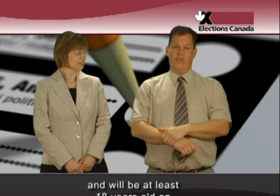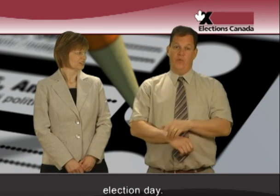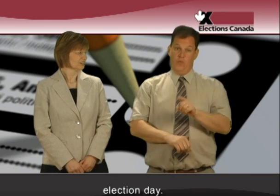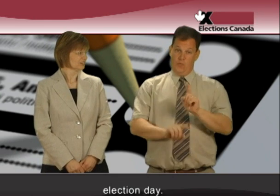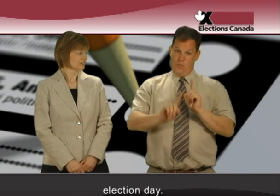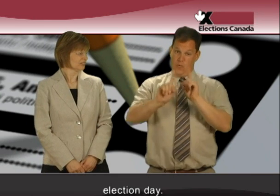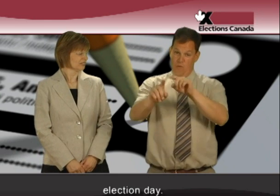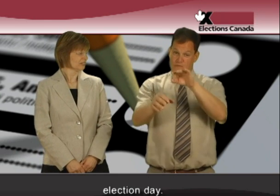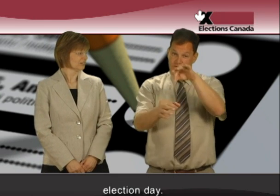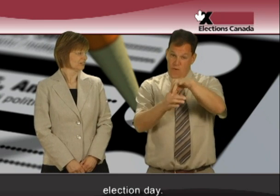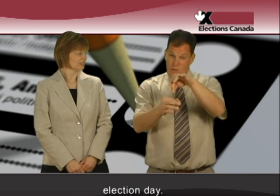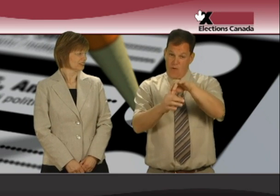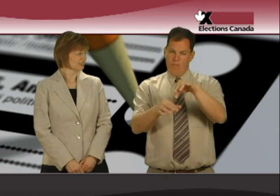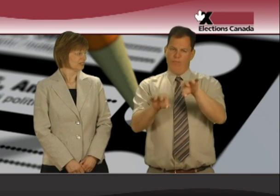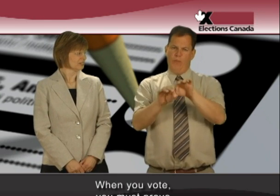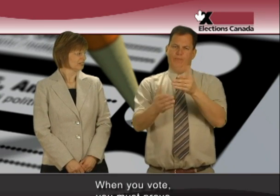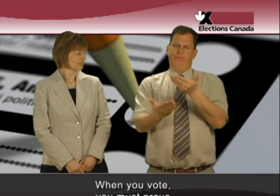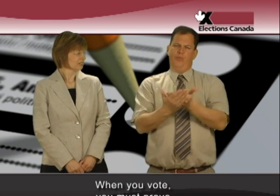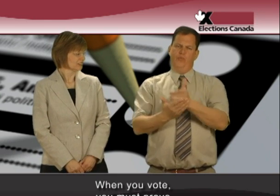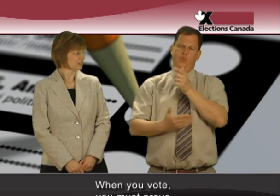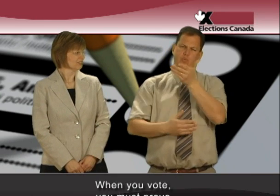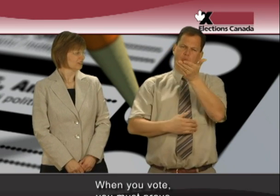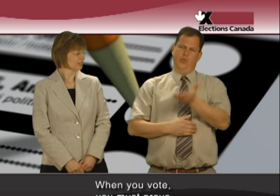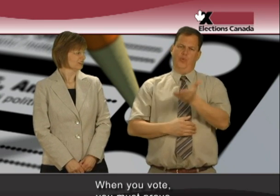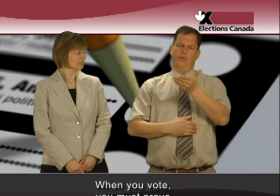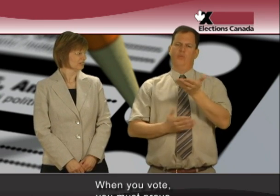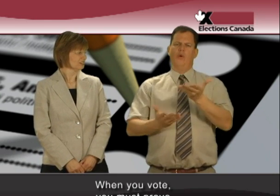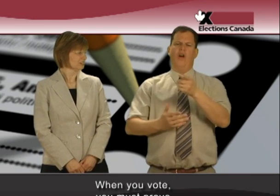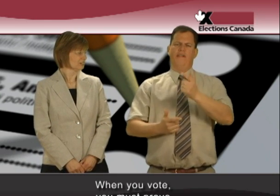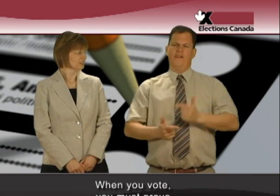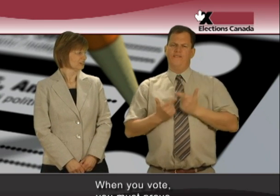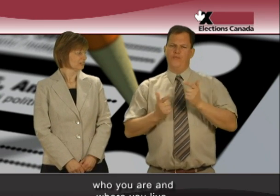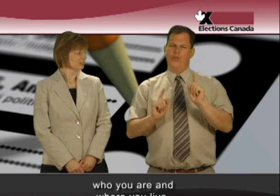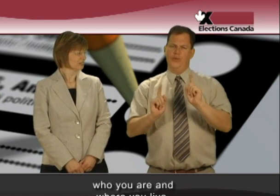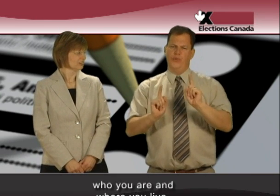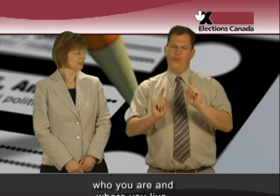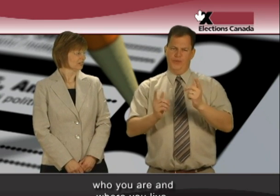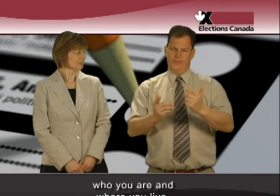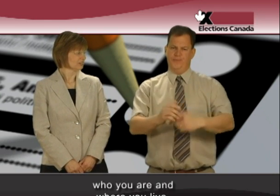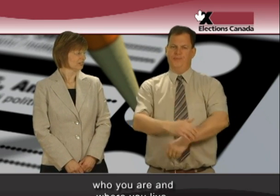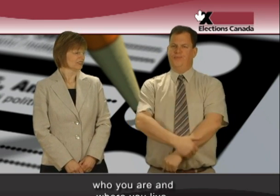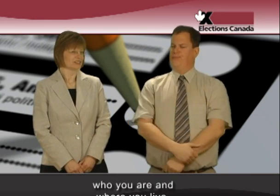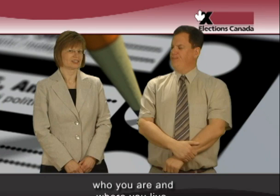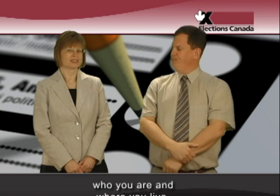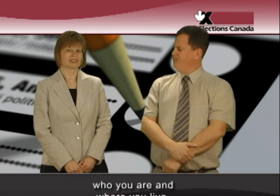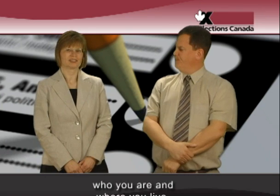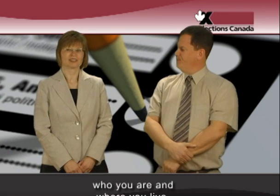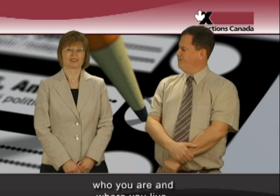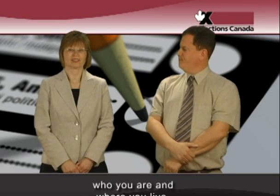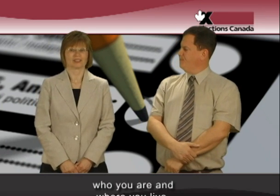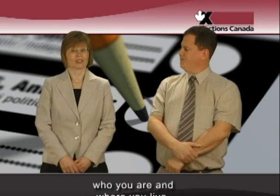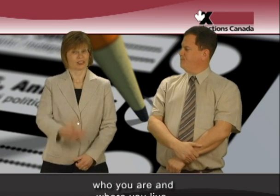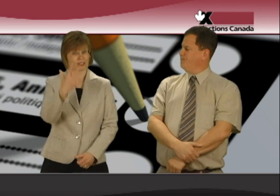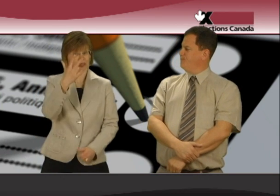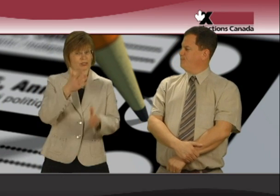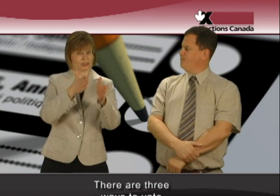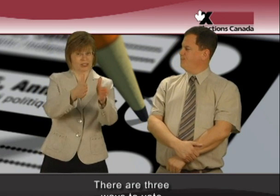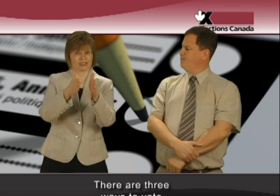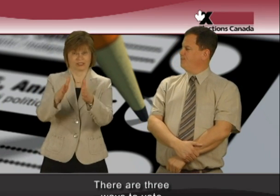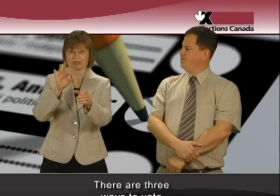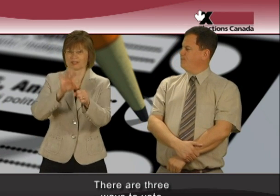old on Election Day. When you vote, you must prove who you are and where you live.